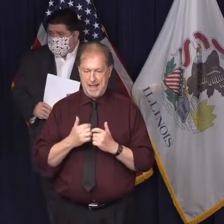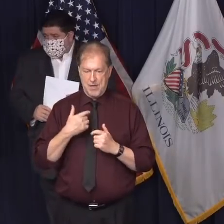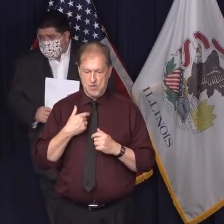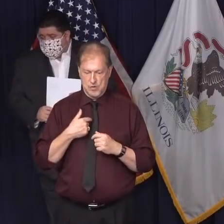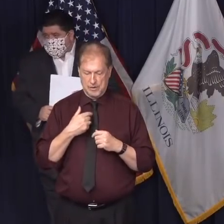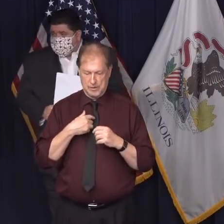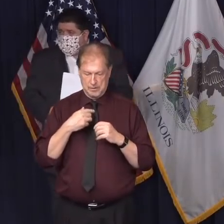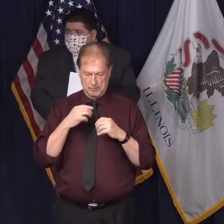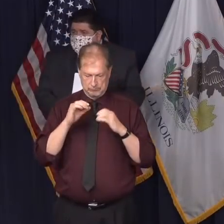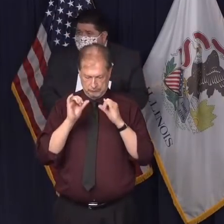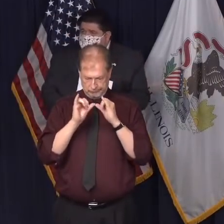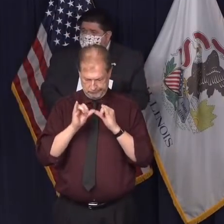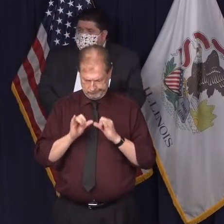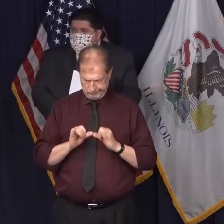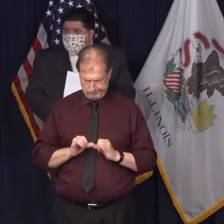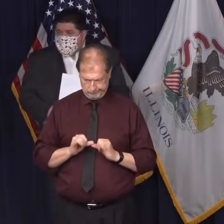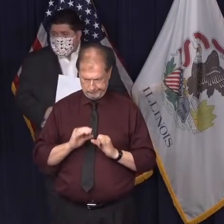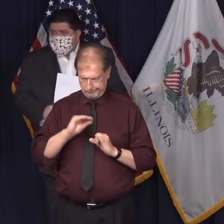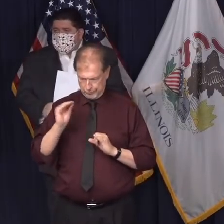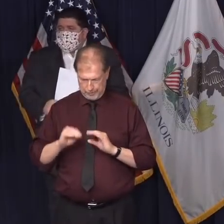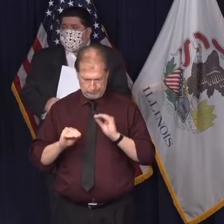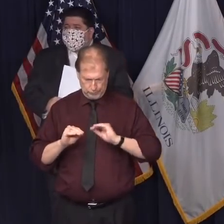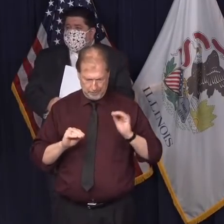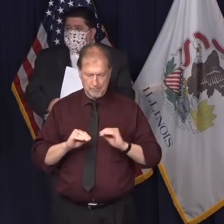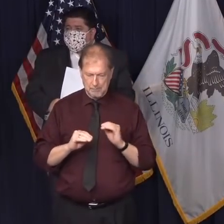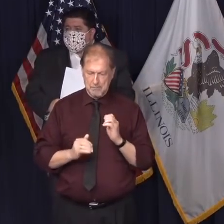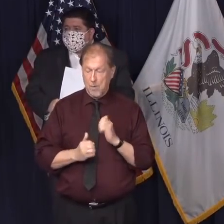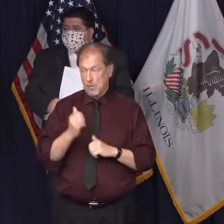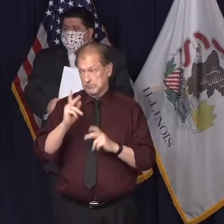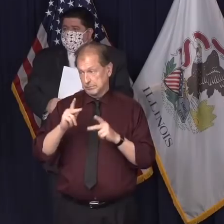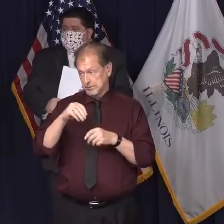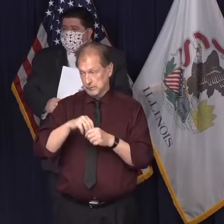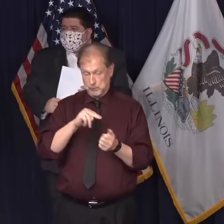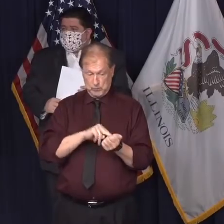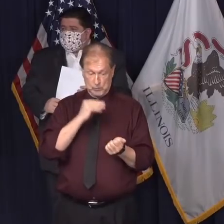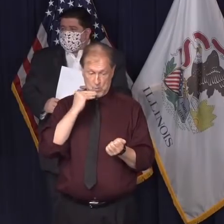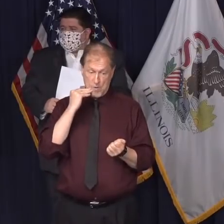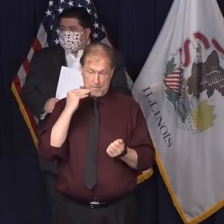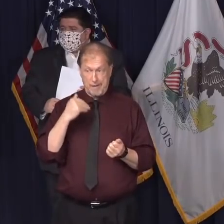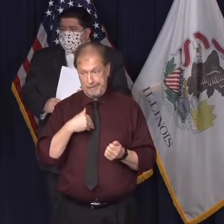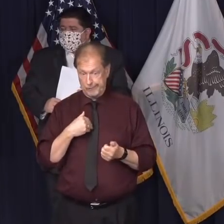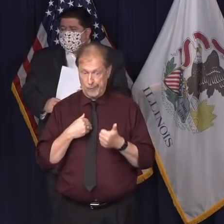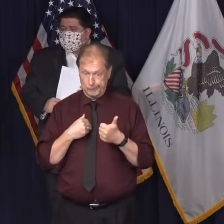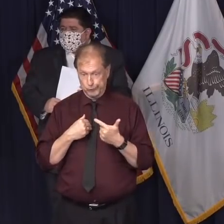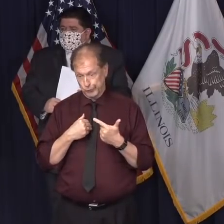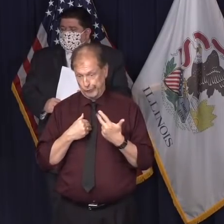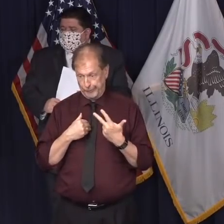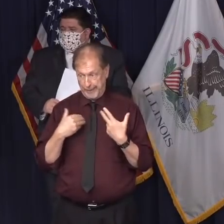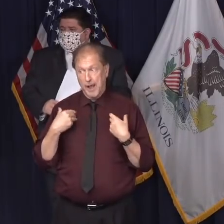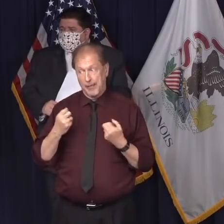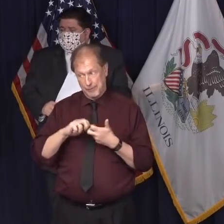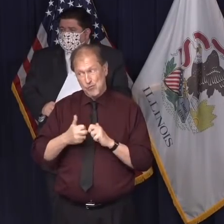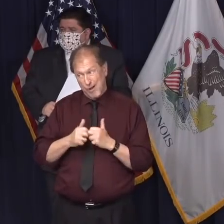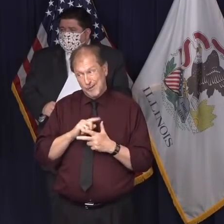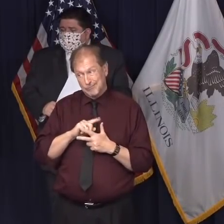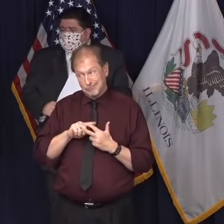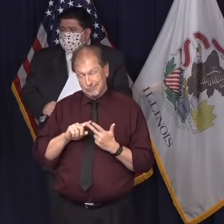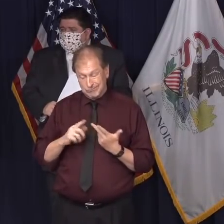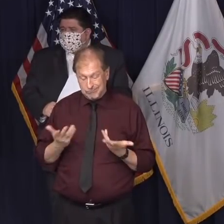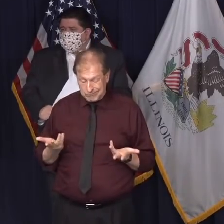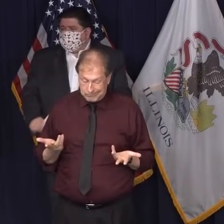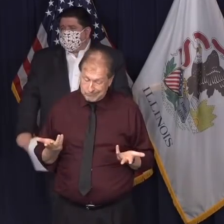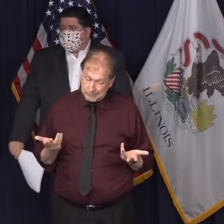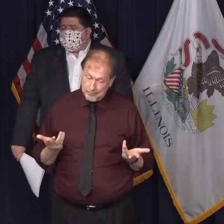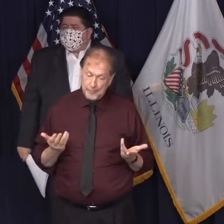individuals in that group that don't have 1, 2, 3, multiple of those high-risk factors.